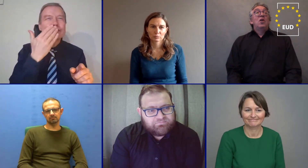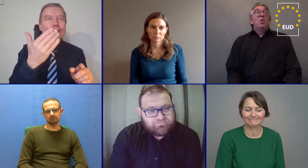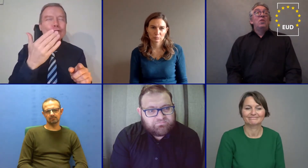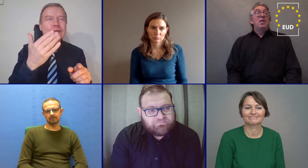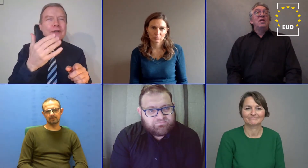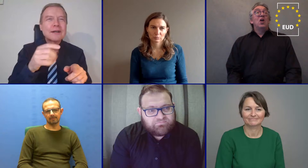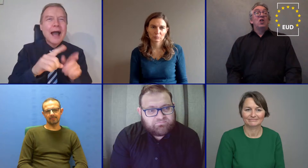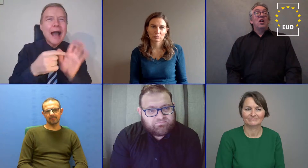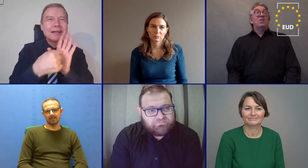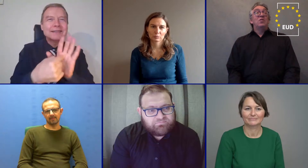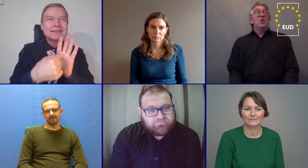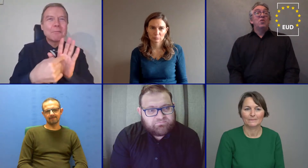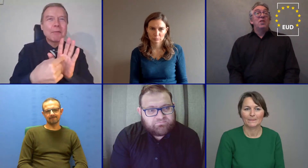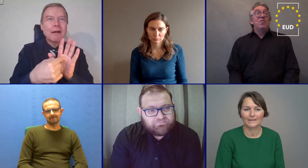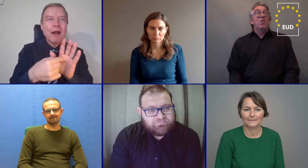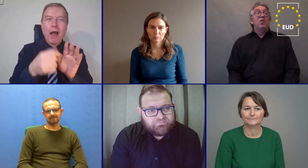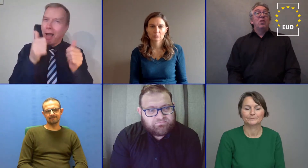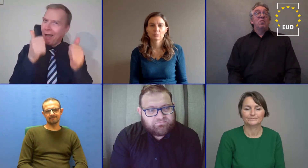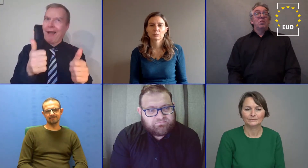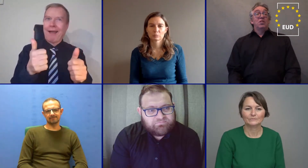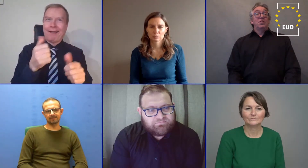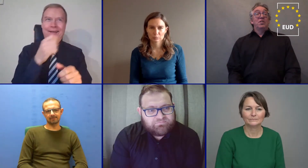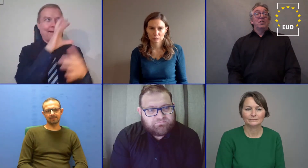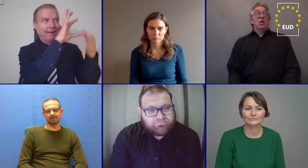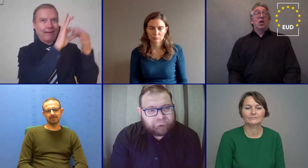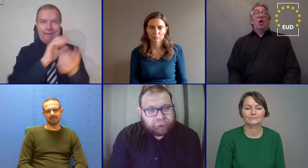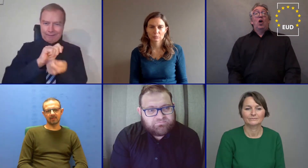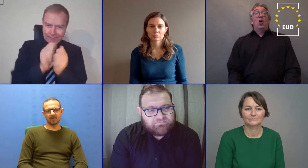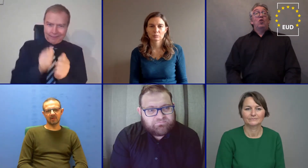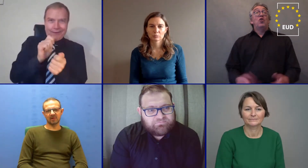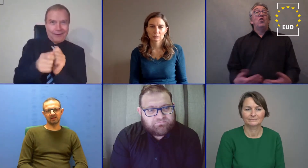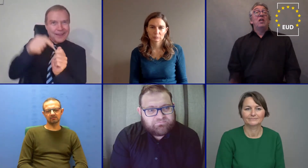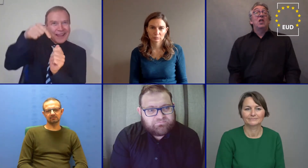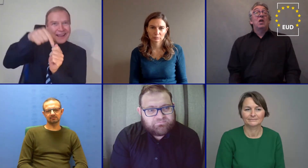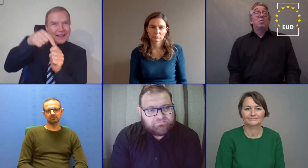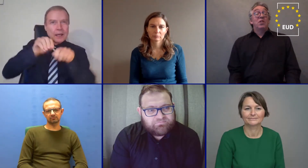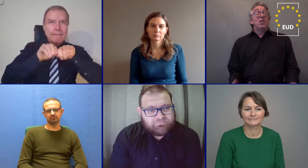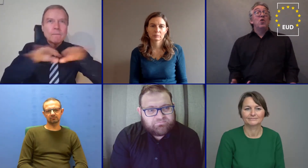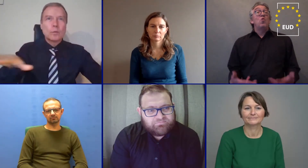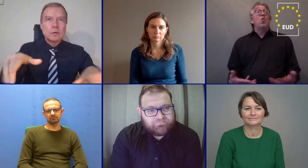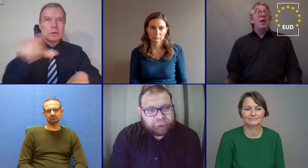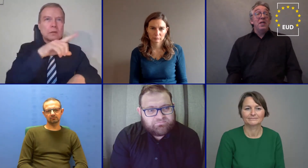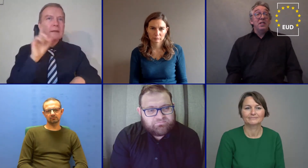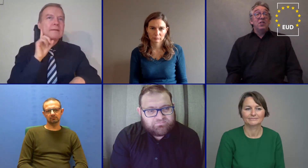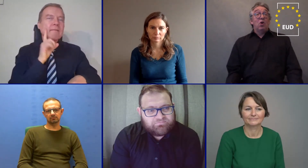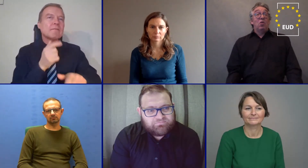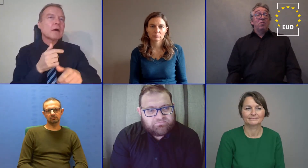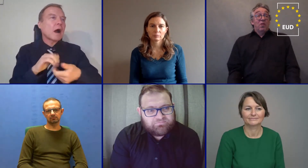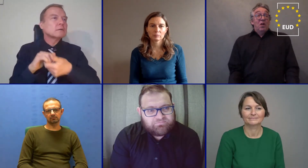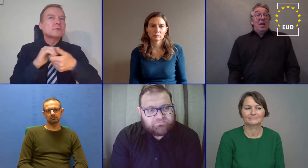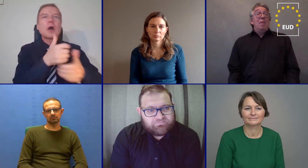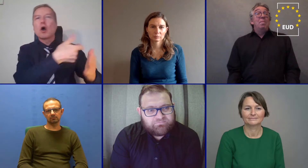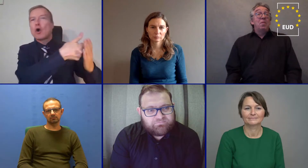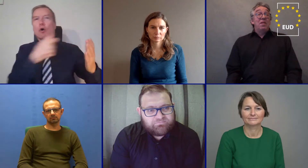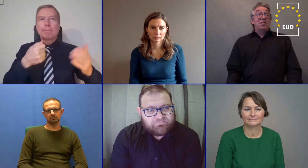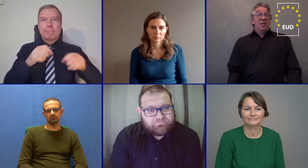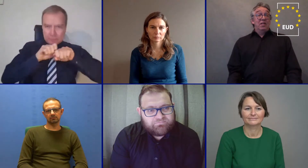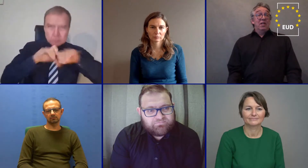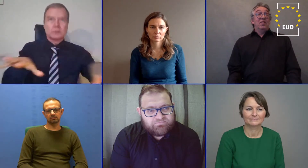We need guidelines to show different governments good examples and good ways of implementing the